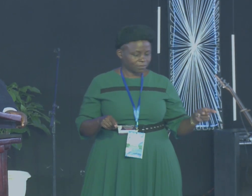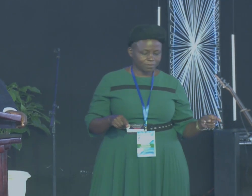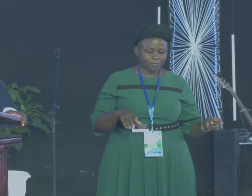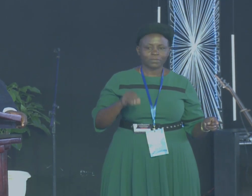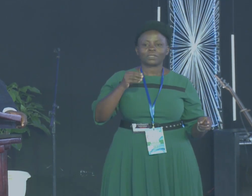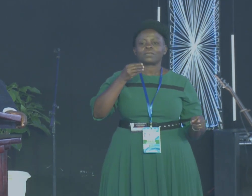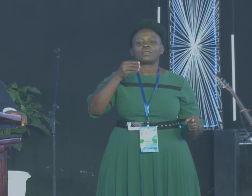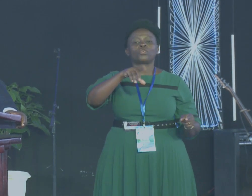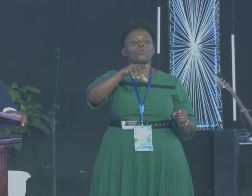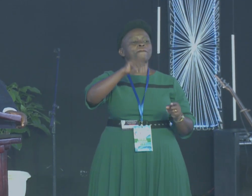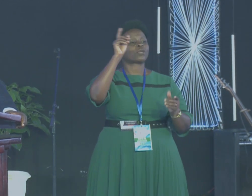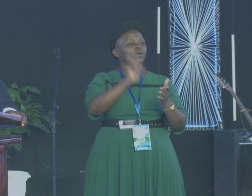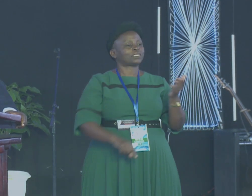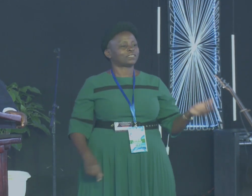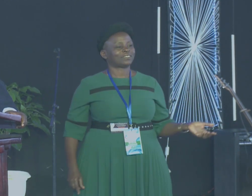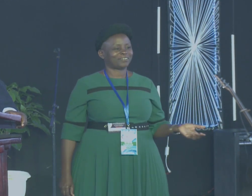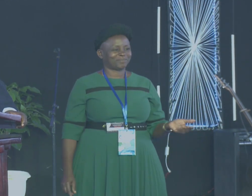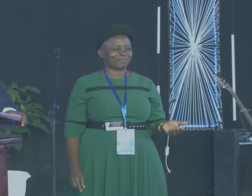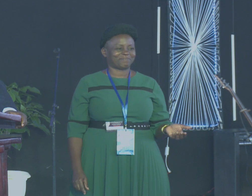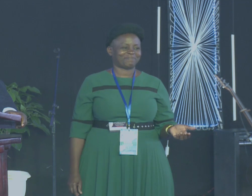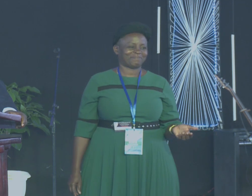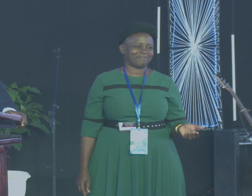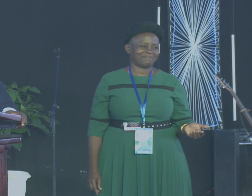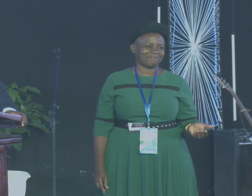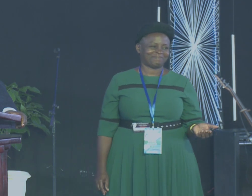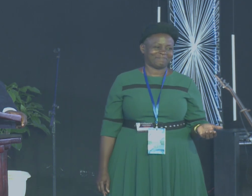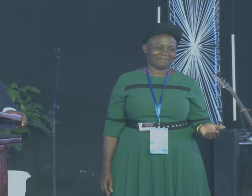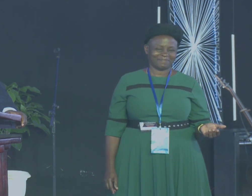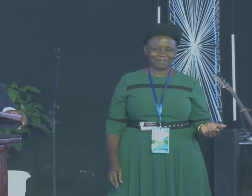choose? I think it is verse 39.